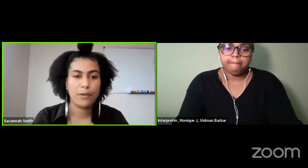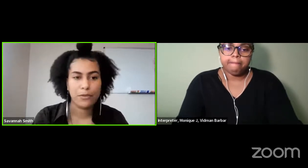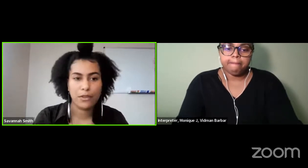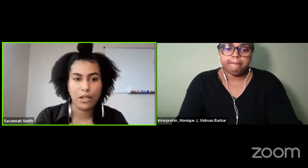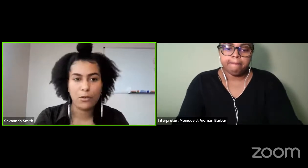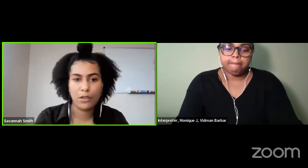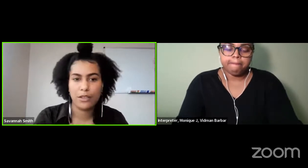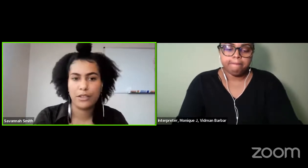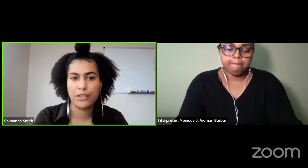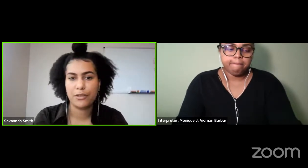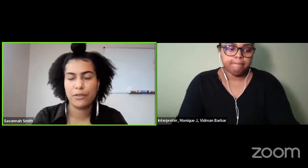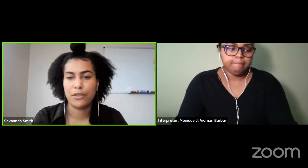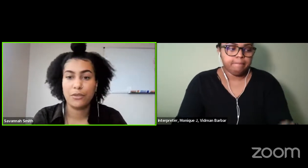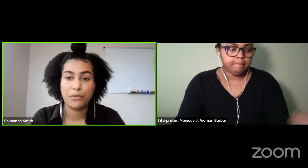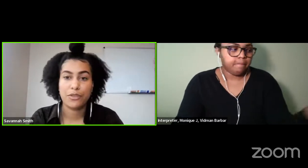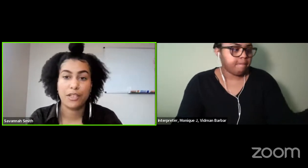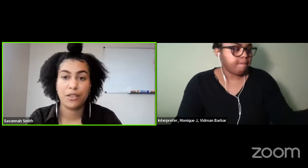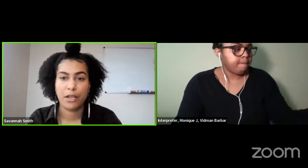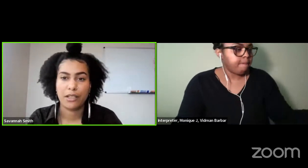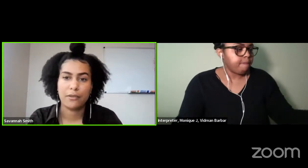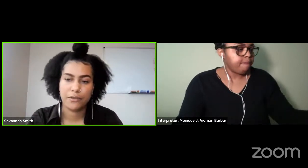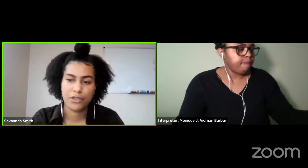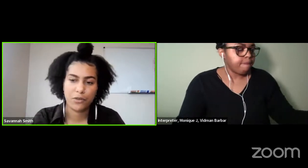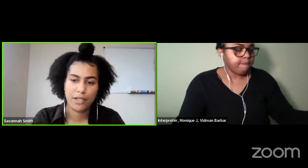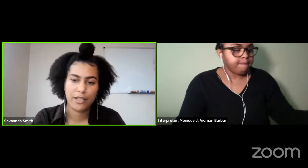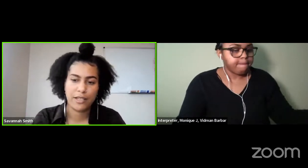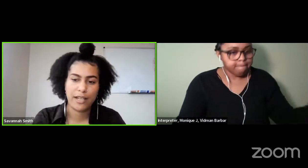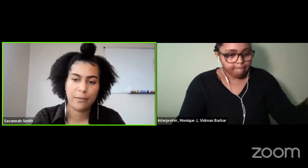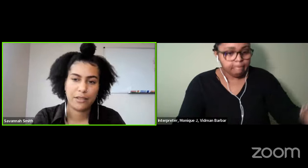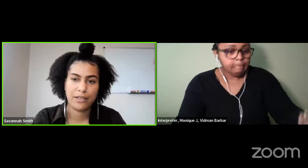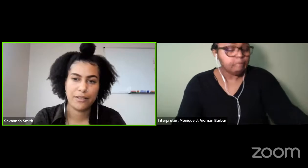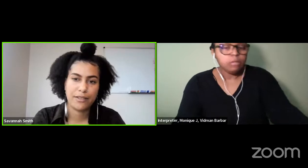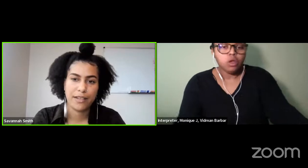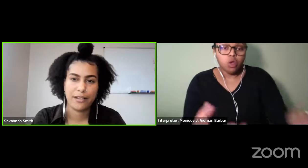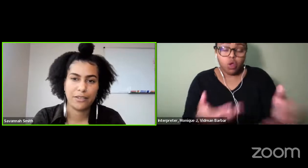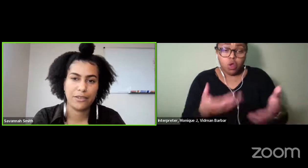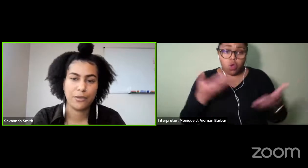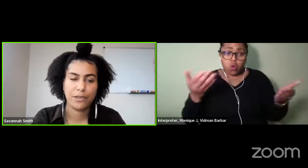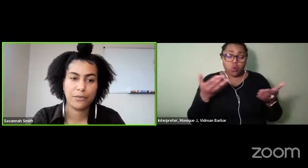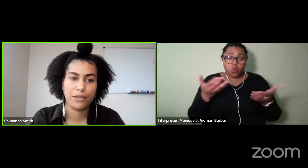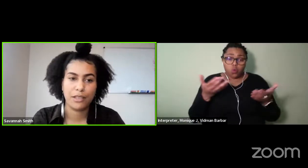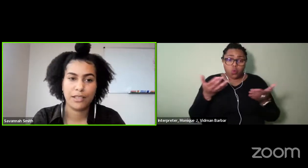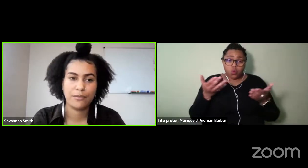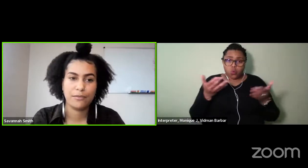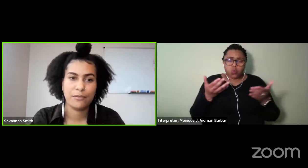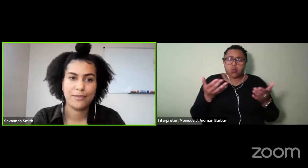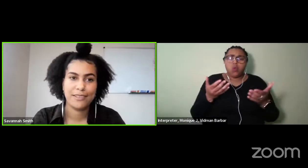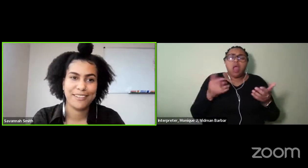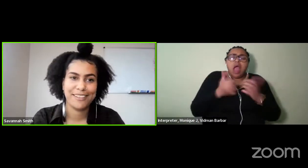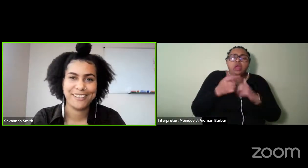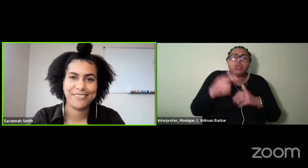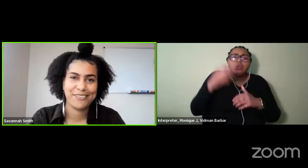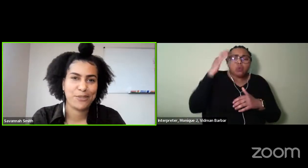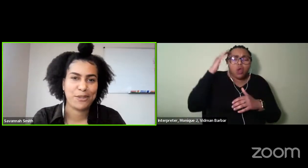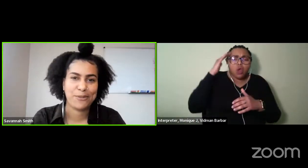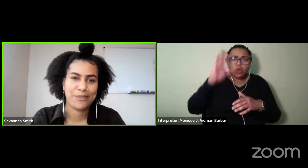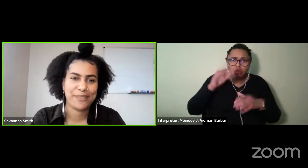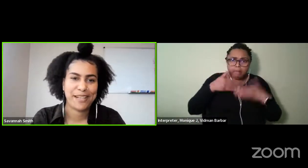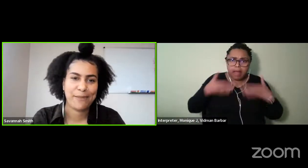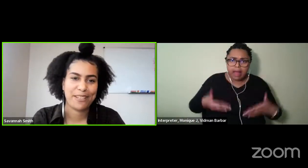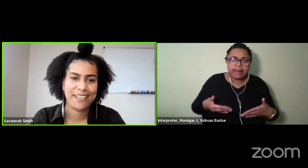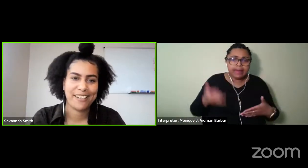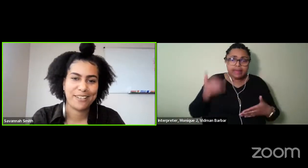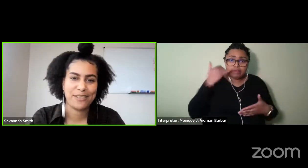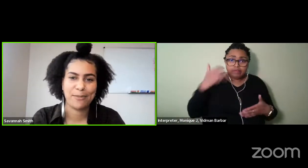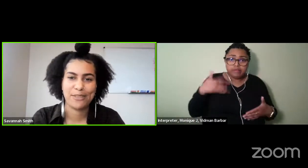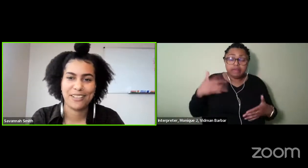So what about for y'all? What are cues in your body for joy and happiness? How do you know when you're feeling joyful